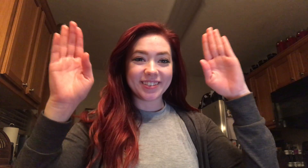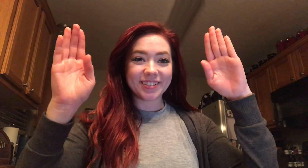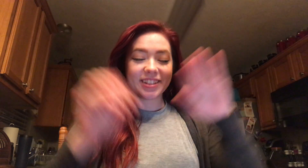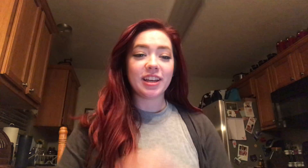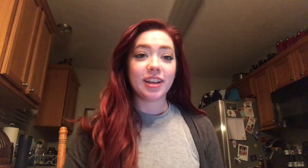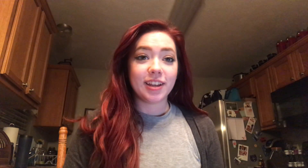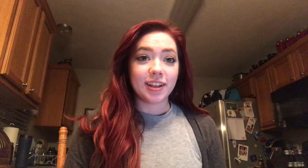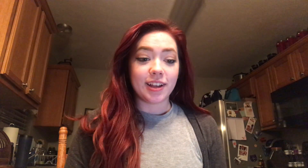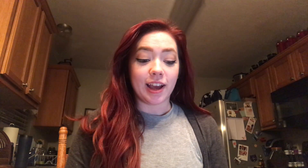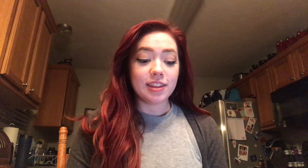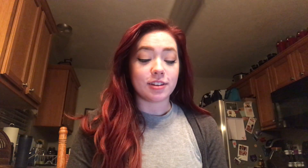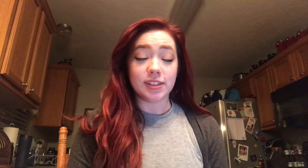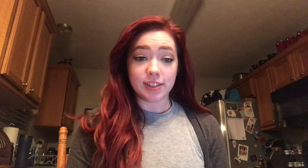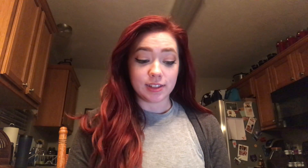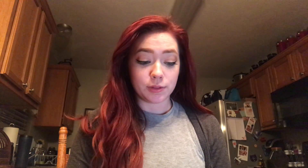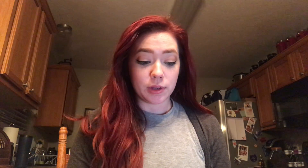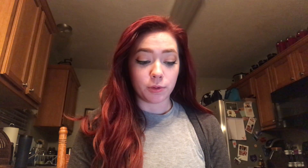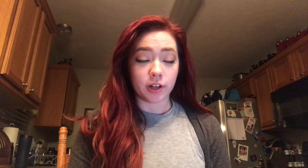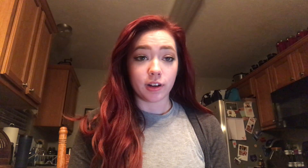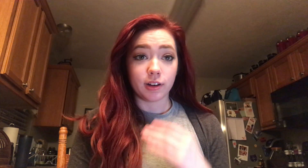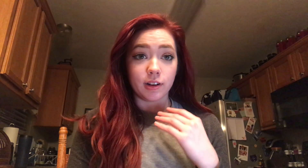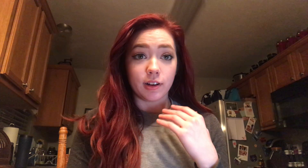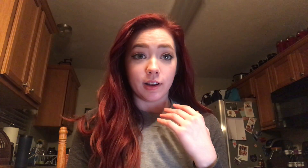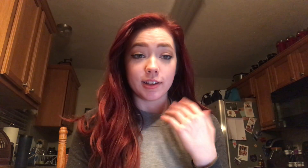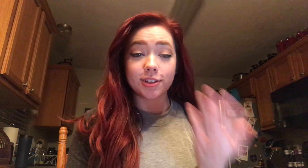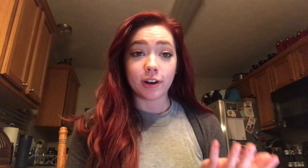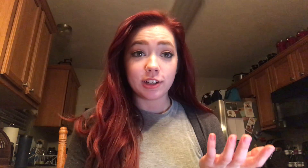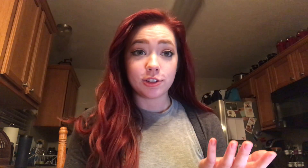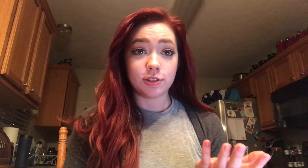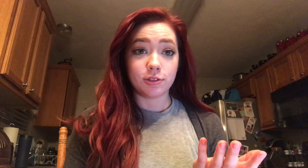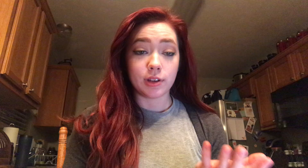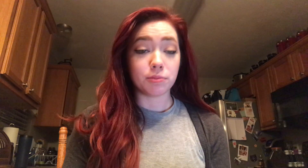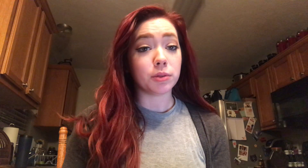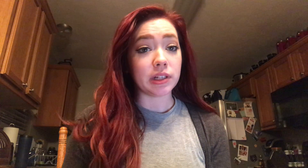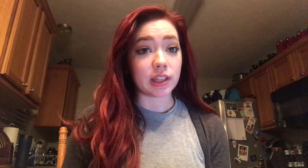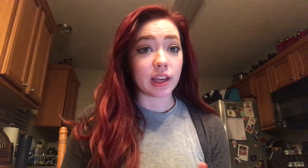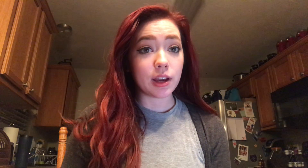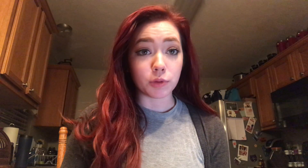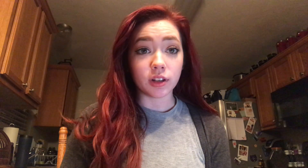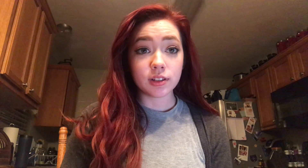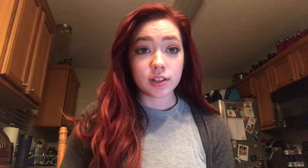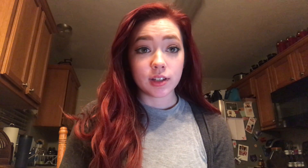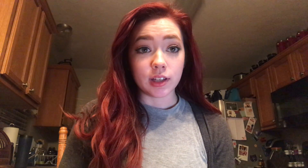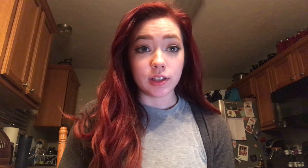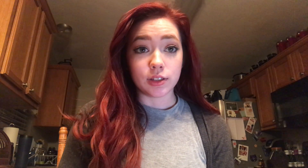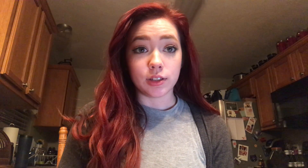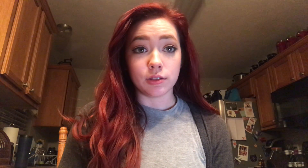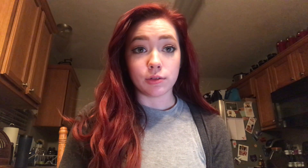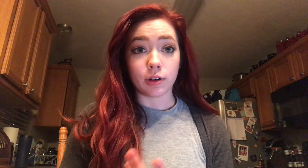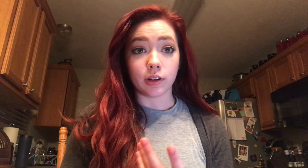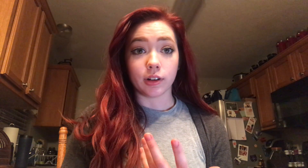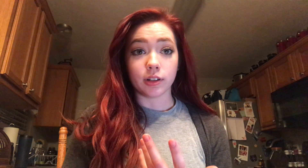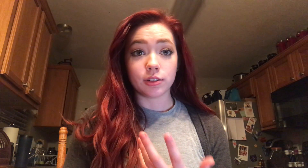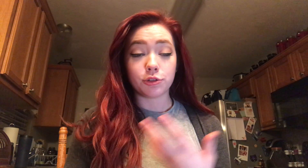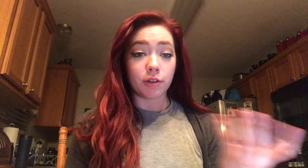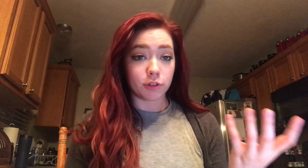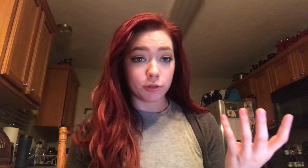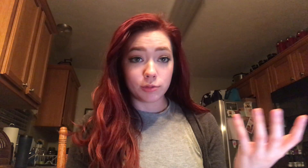Hello! I thought since we were starting to implement the camera into our drive-thru